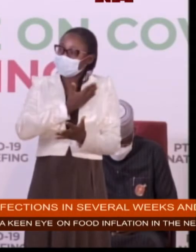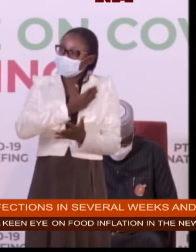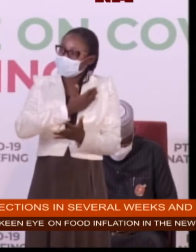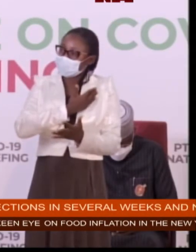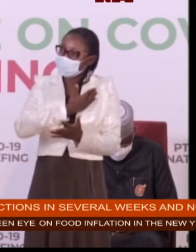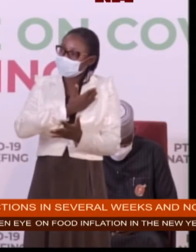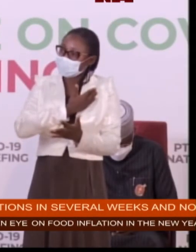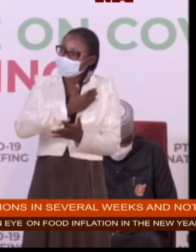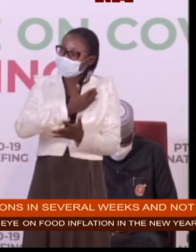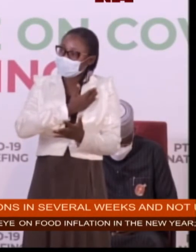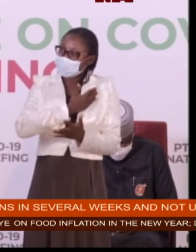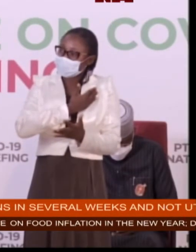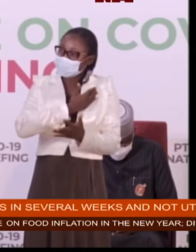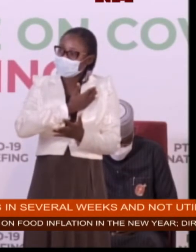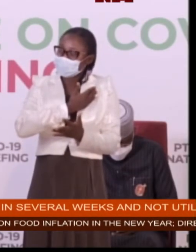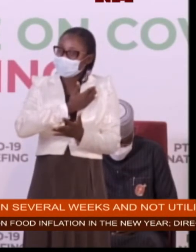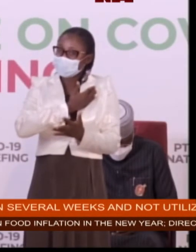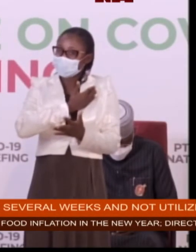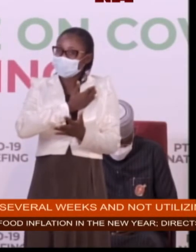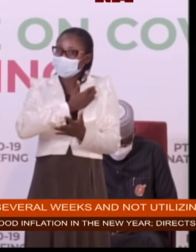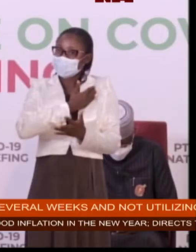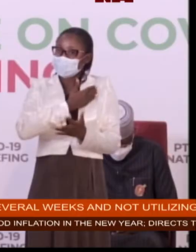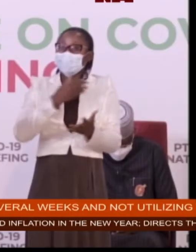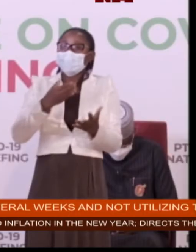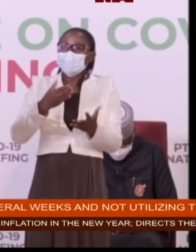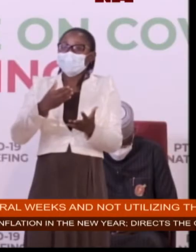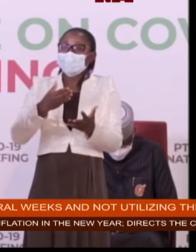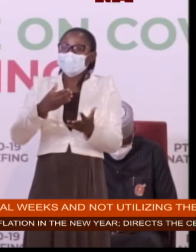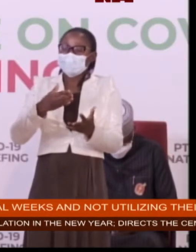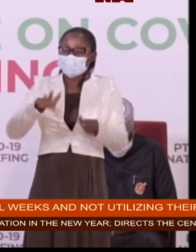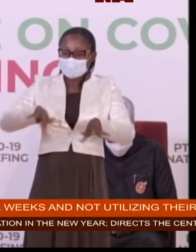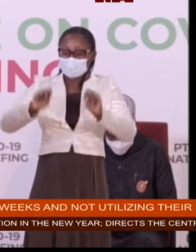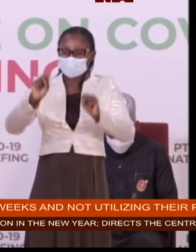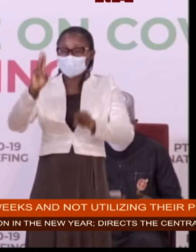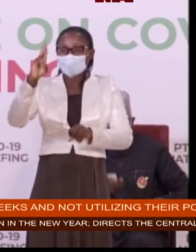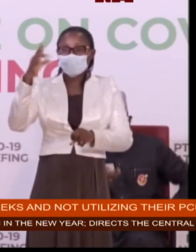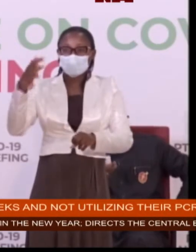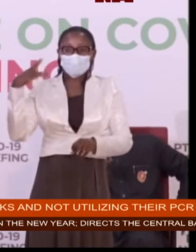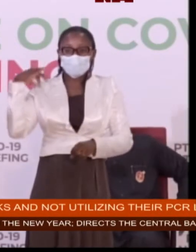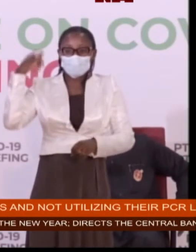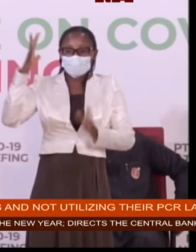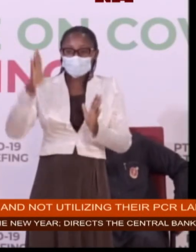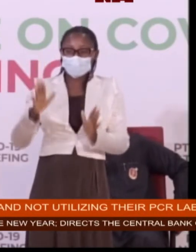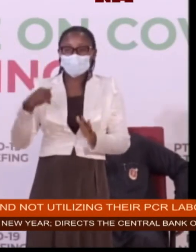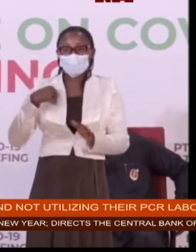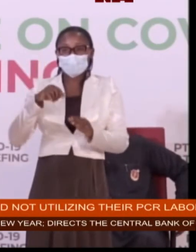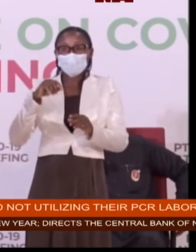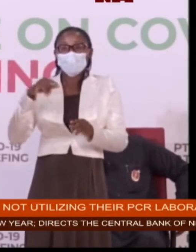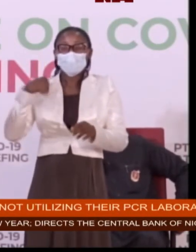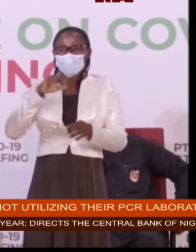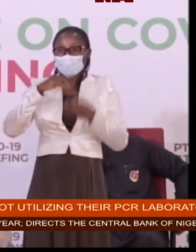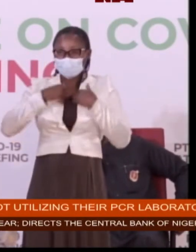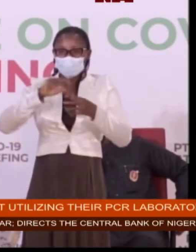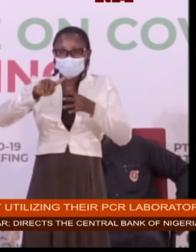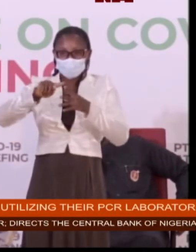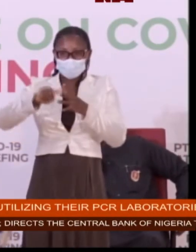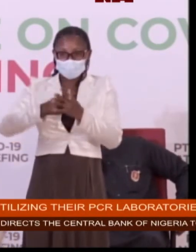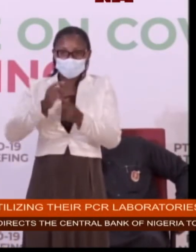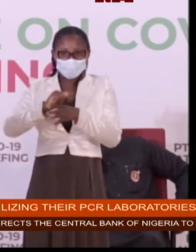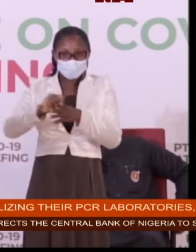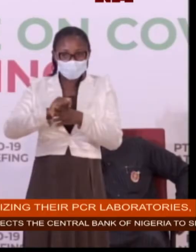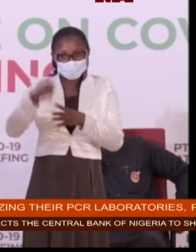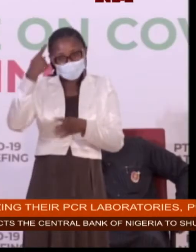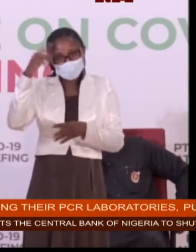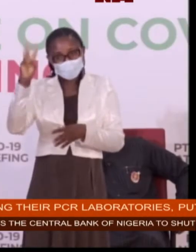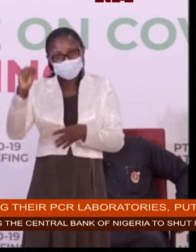registering and training additional volunteers, because we don't just keep them in the local government, but also in hot